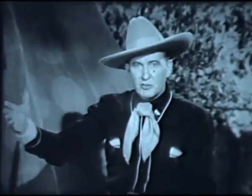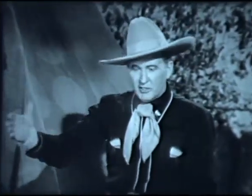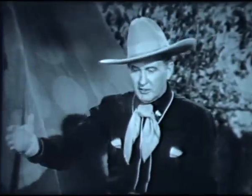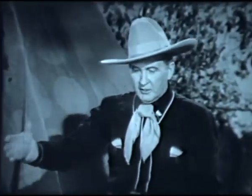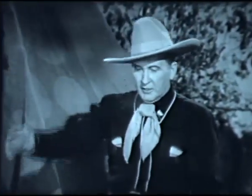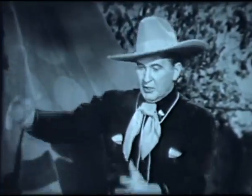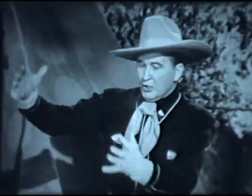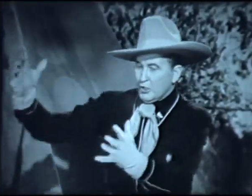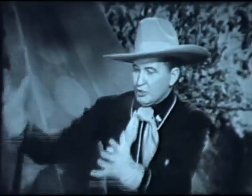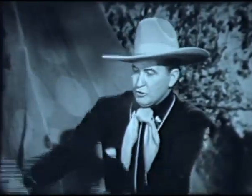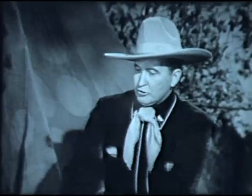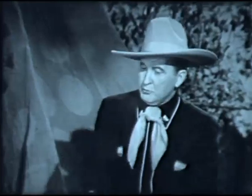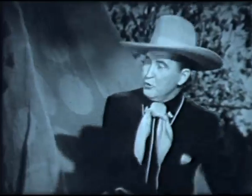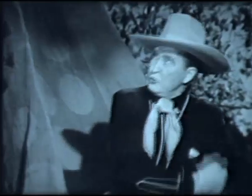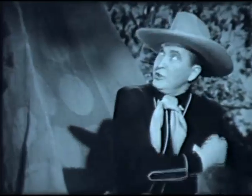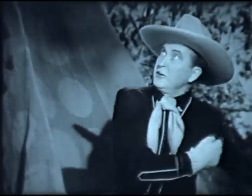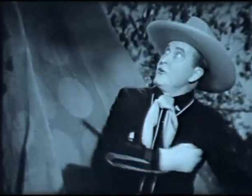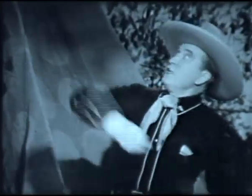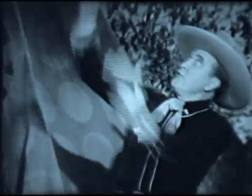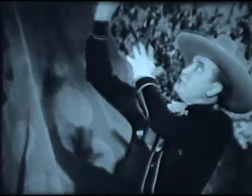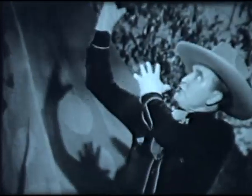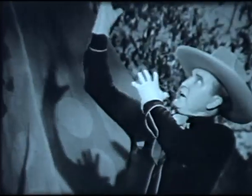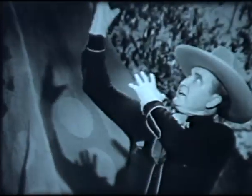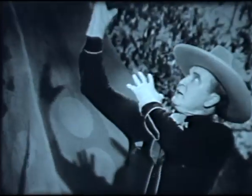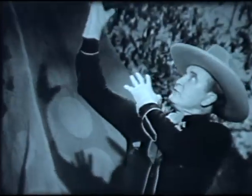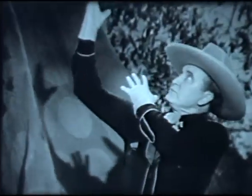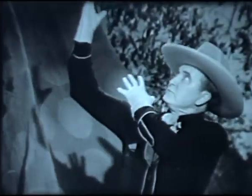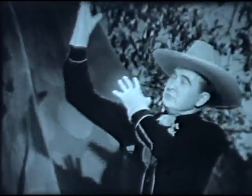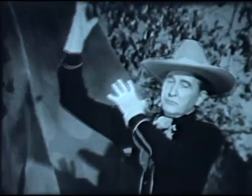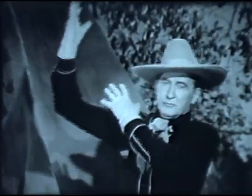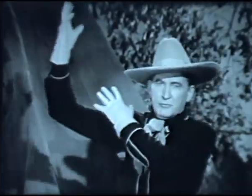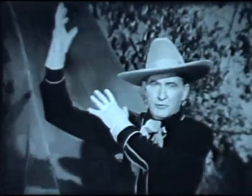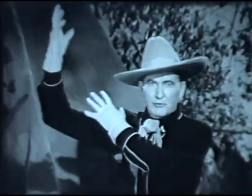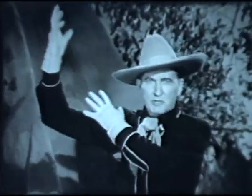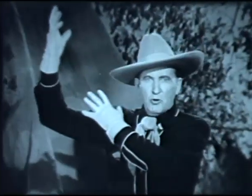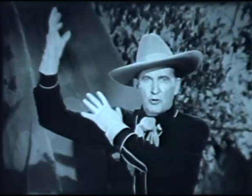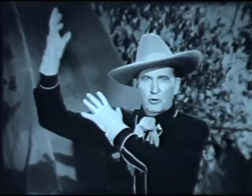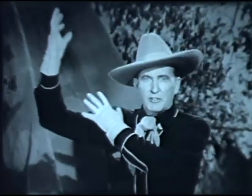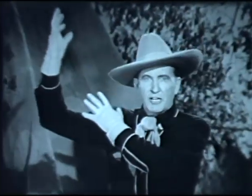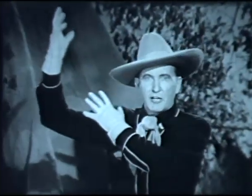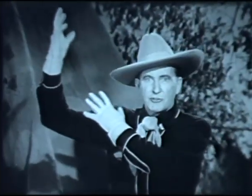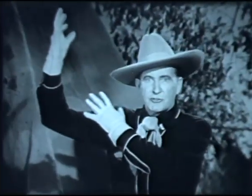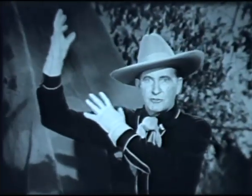looking, took the moon and threw that out through the smoke hole in the lodge.